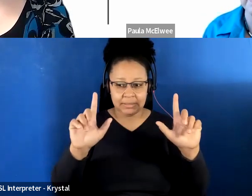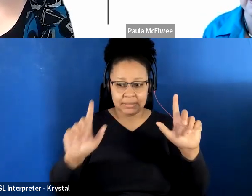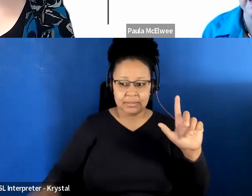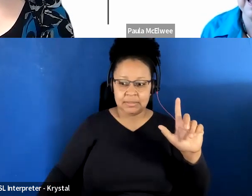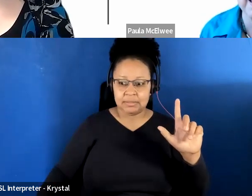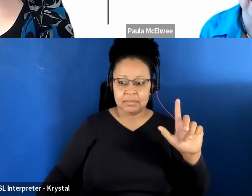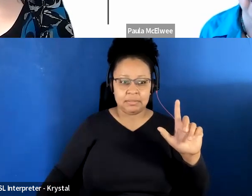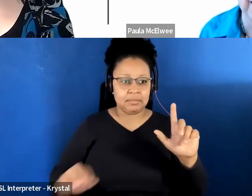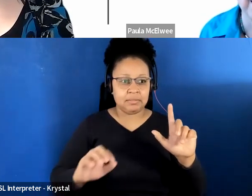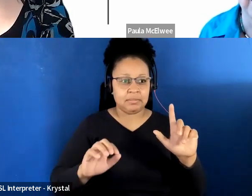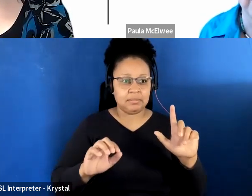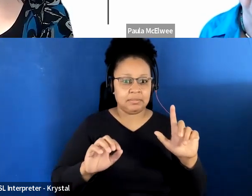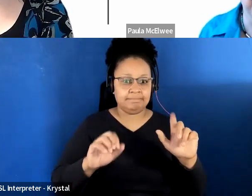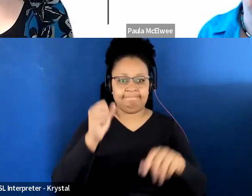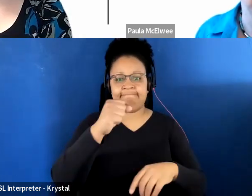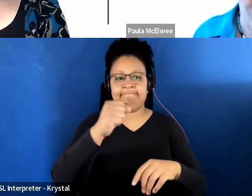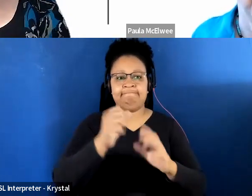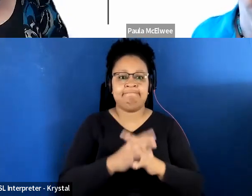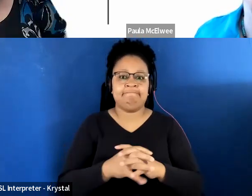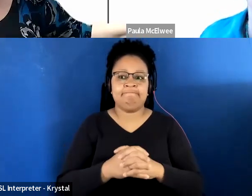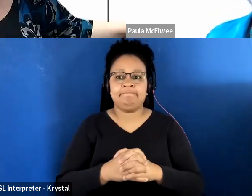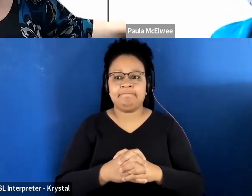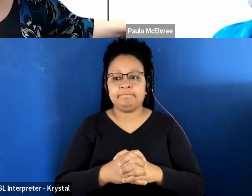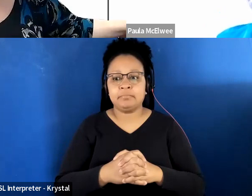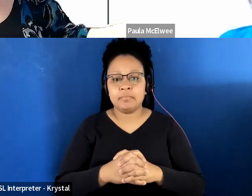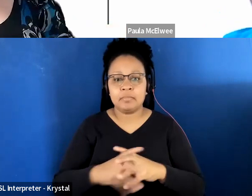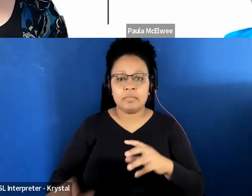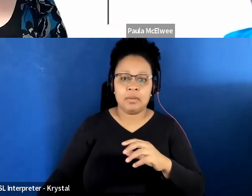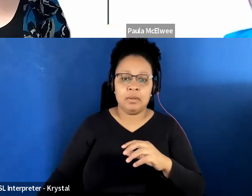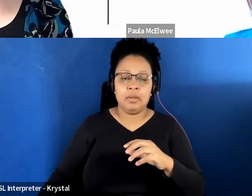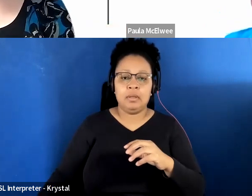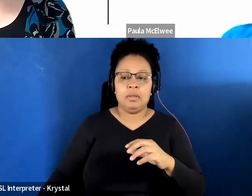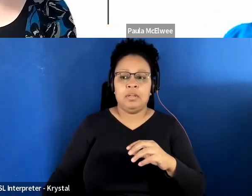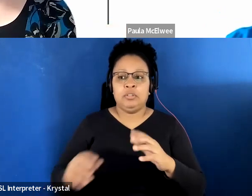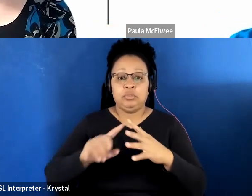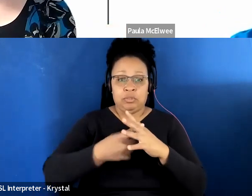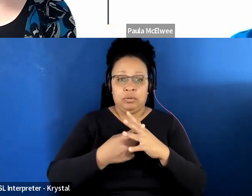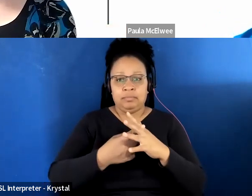Yes. All right. From the beginning.